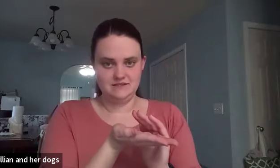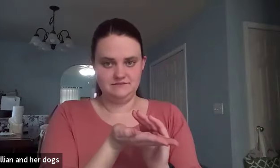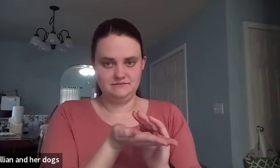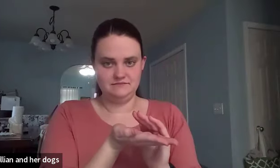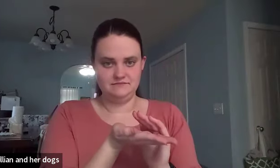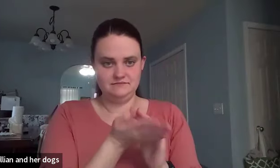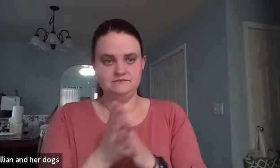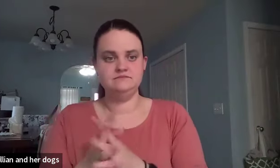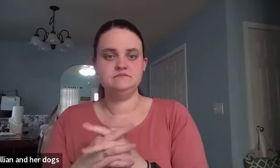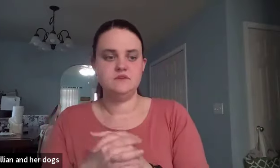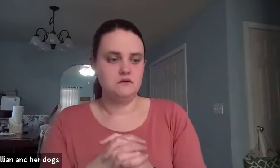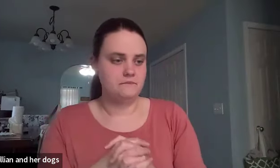Less. Okay.